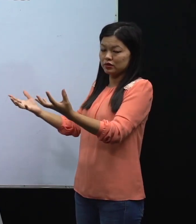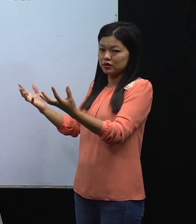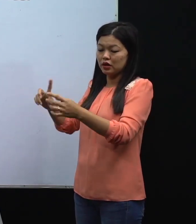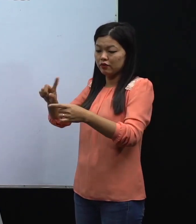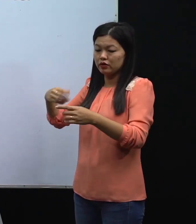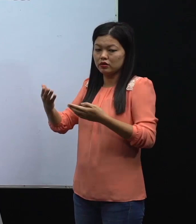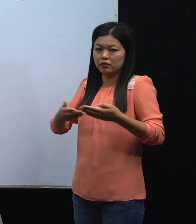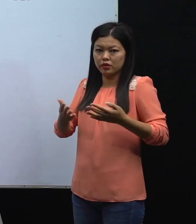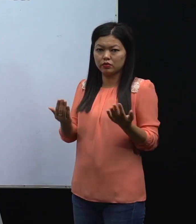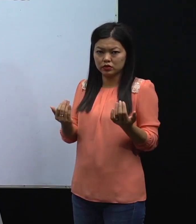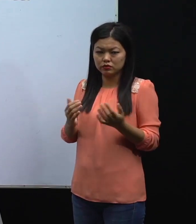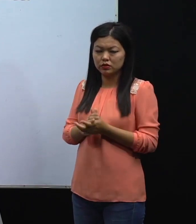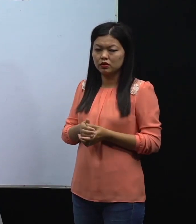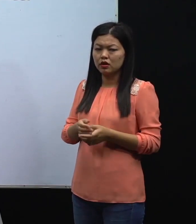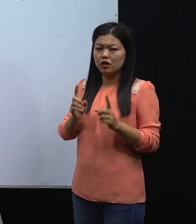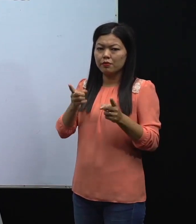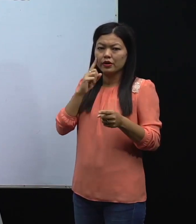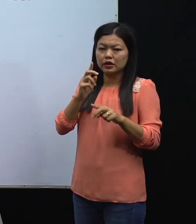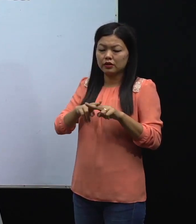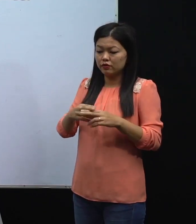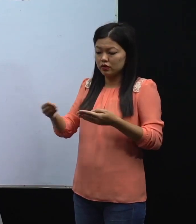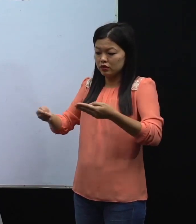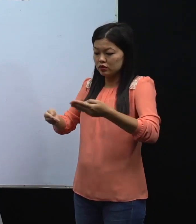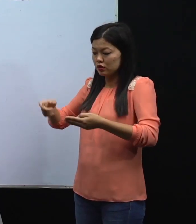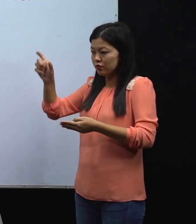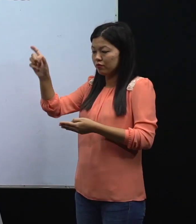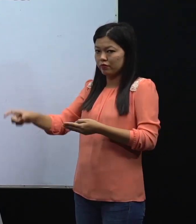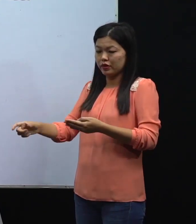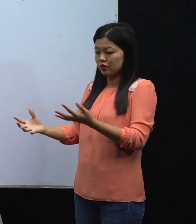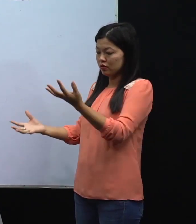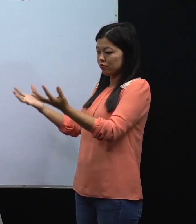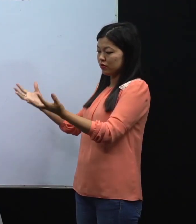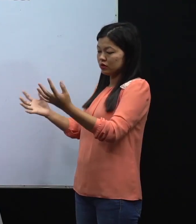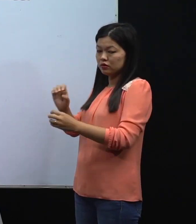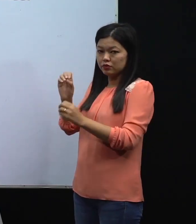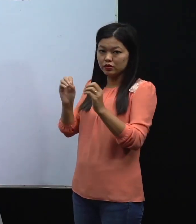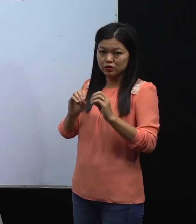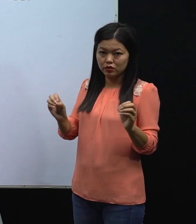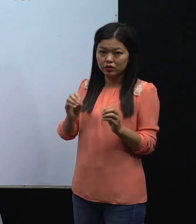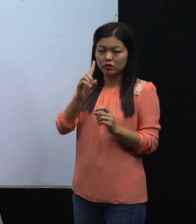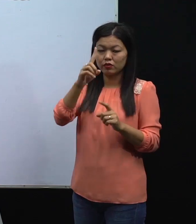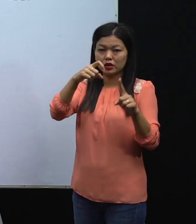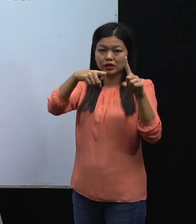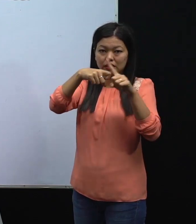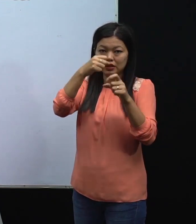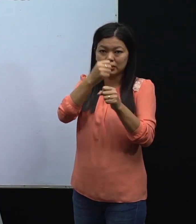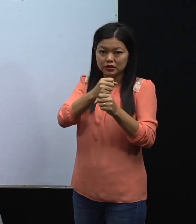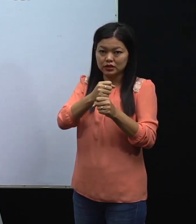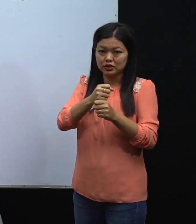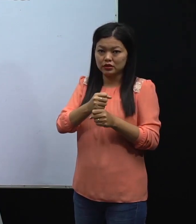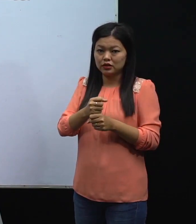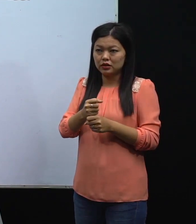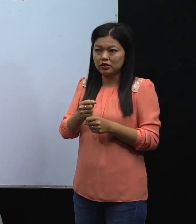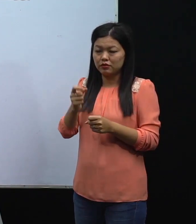okay, measuring weight, then he will take something equivalent to a 1 kilo, right? So if maybe 4 apple